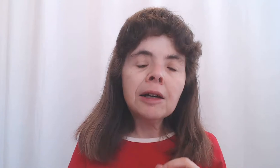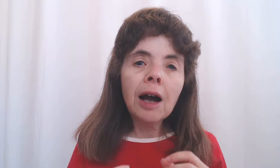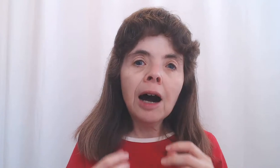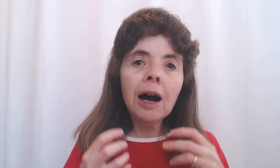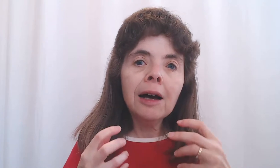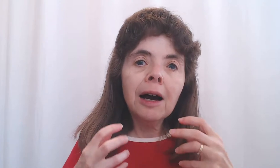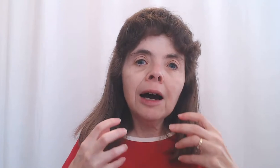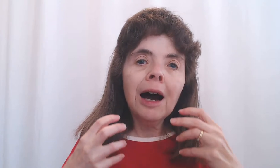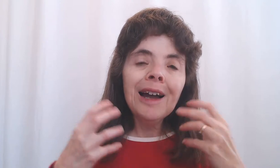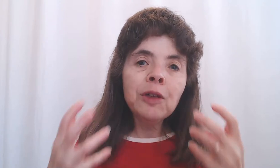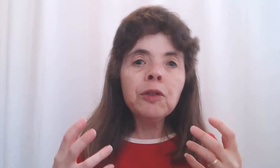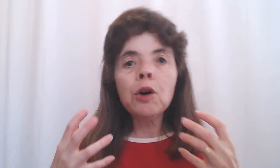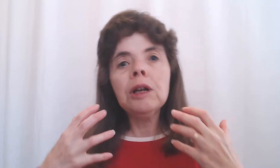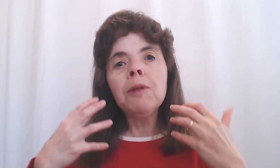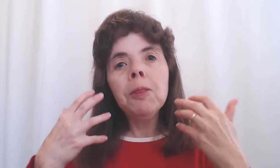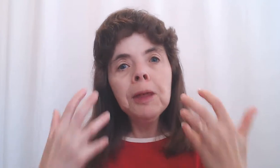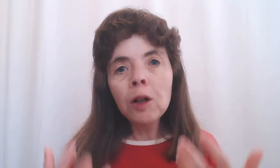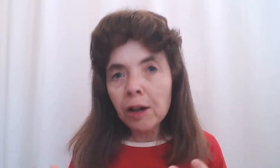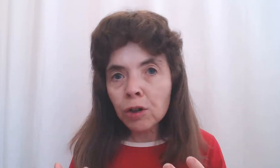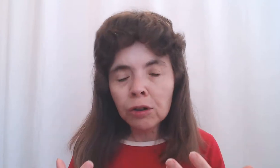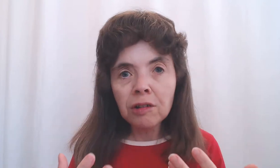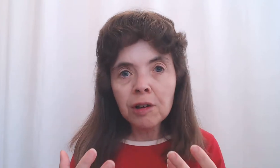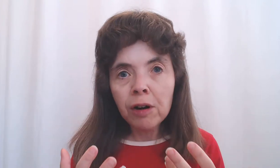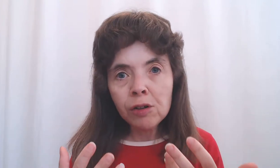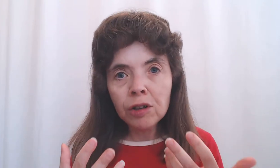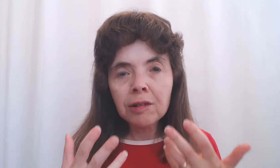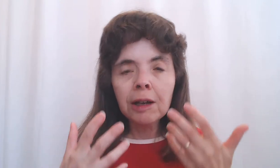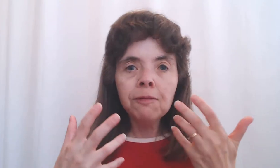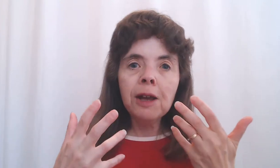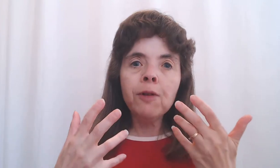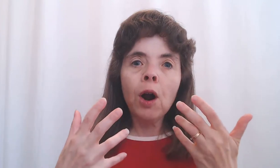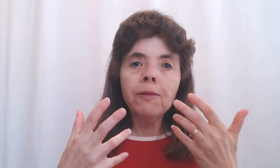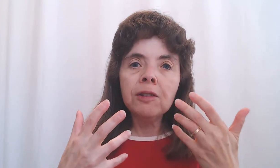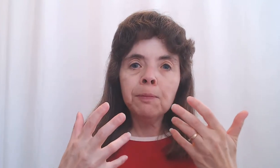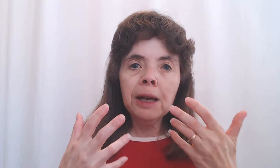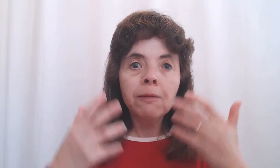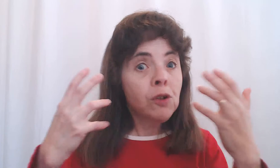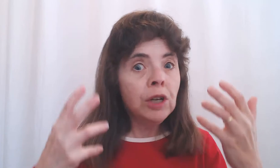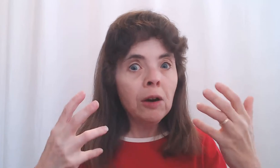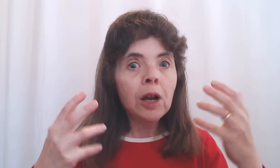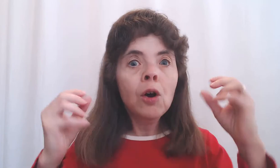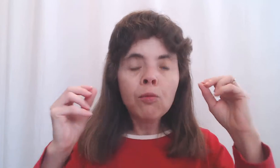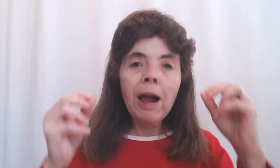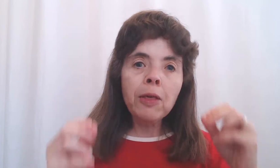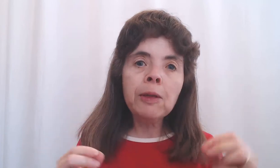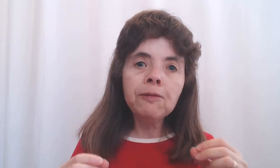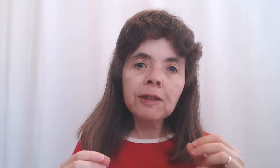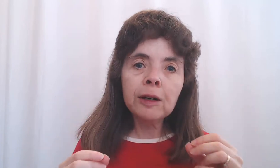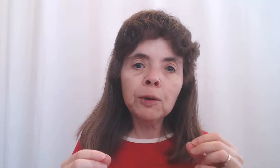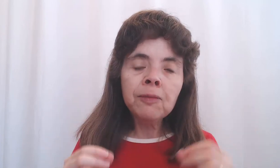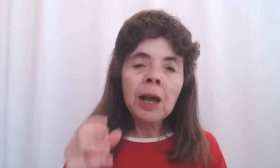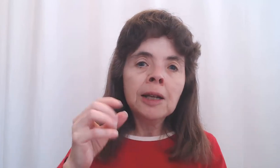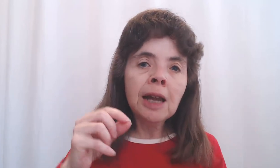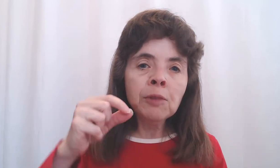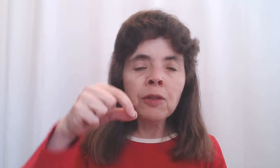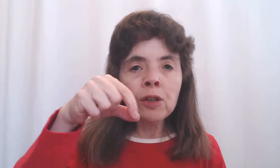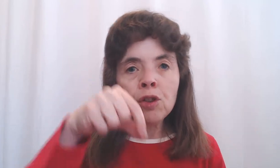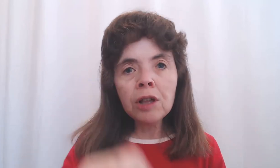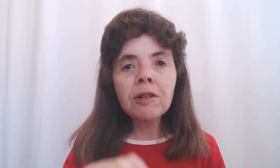I think there are even theological considerations in favor of its being visionary rather than physical, namely that Jesus